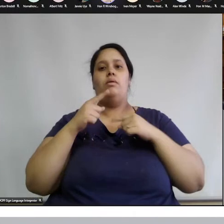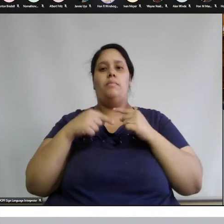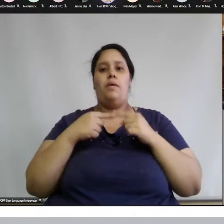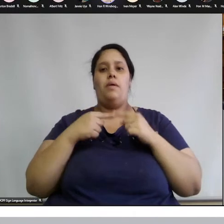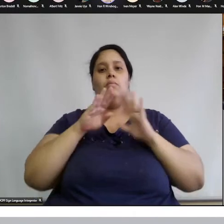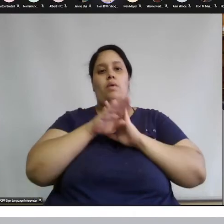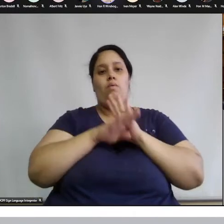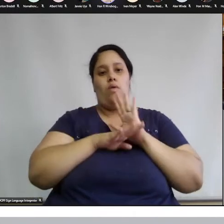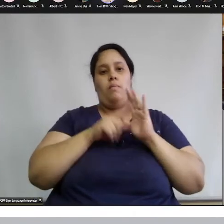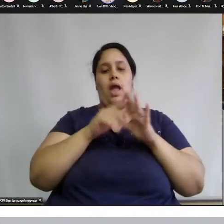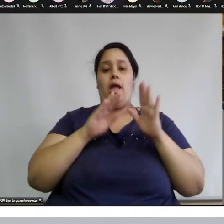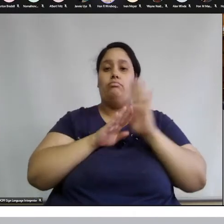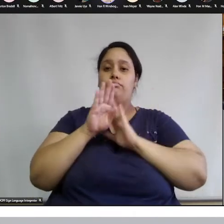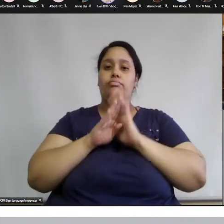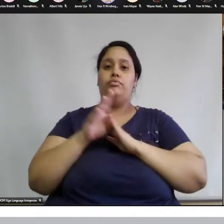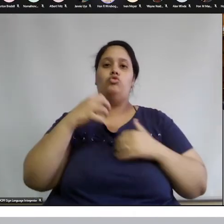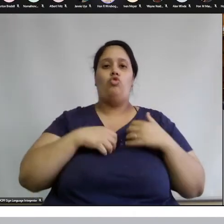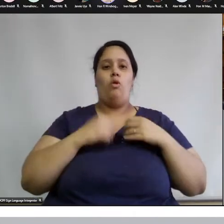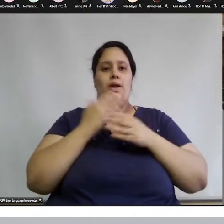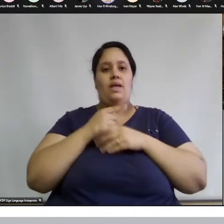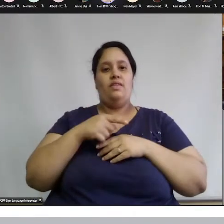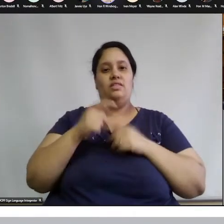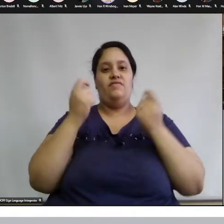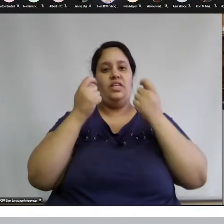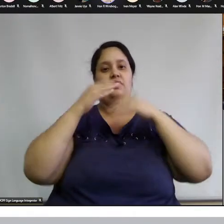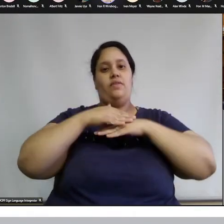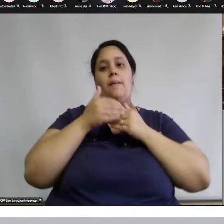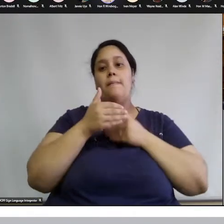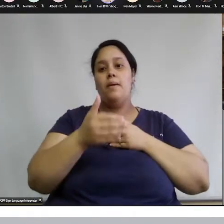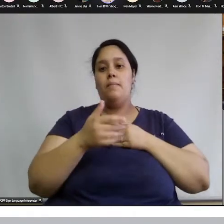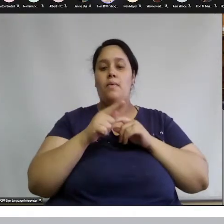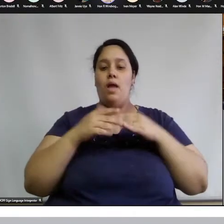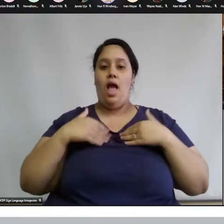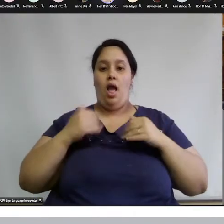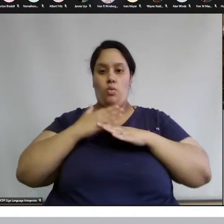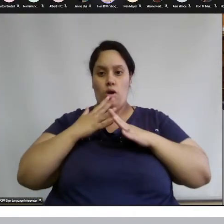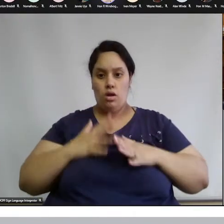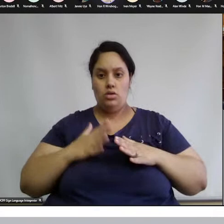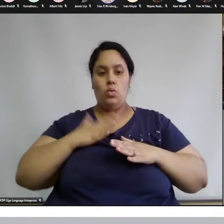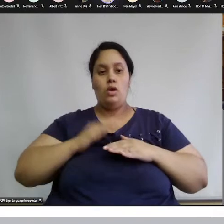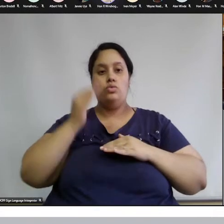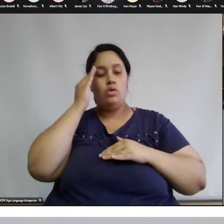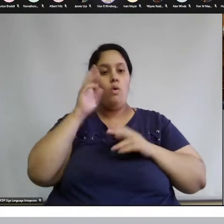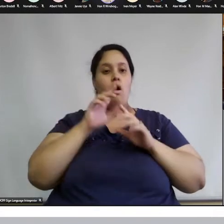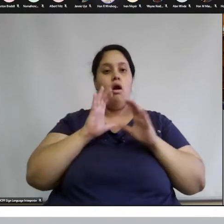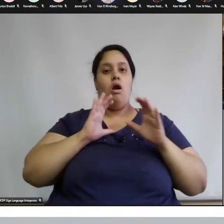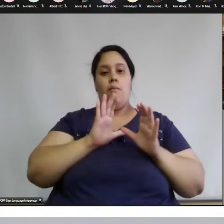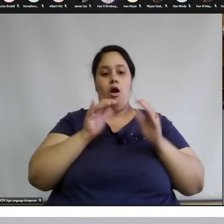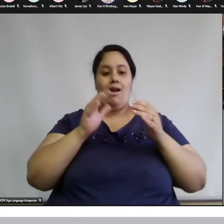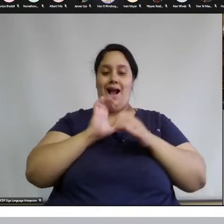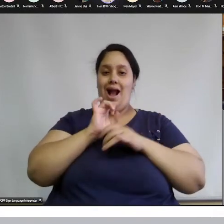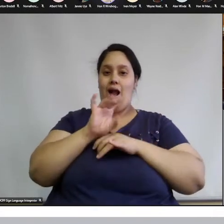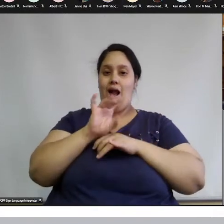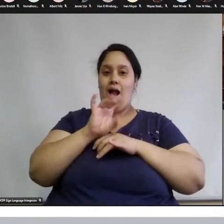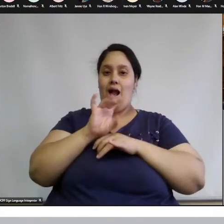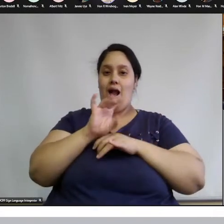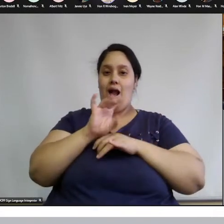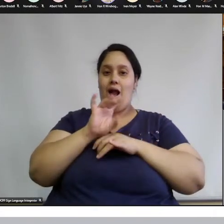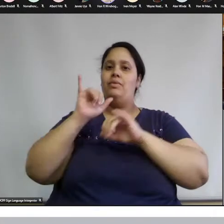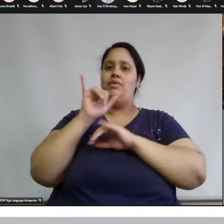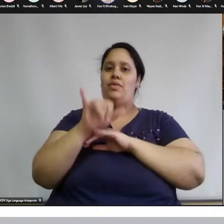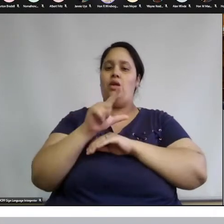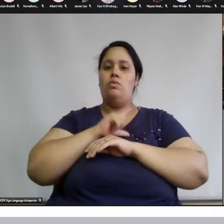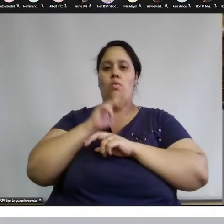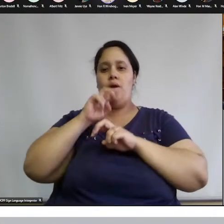and the increase of trauma cases this festive season. Health workers want the Command Council to look into this when